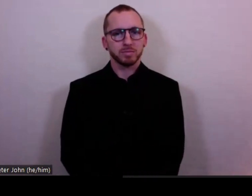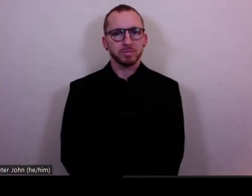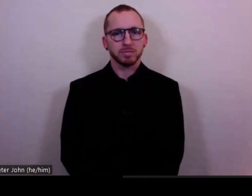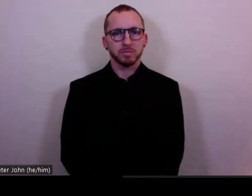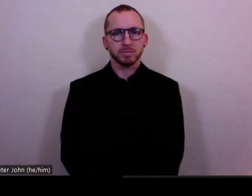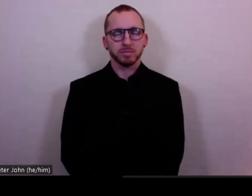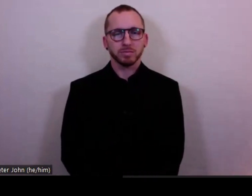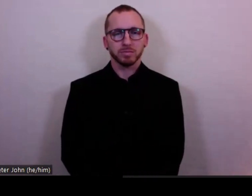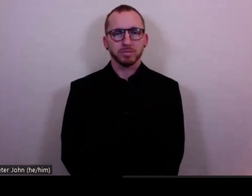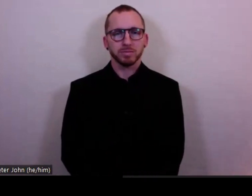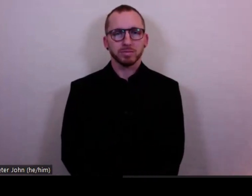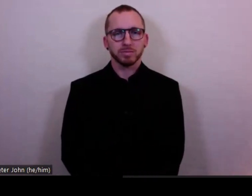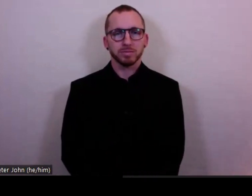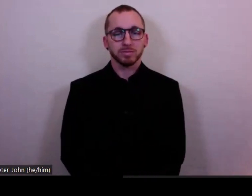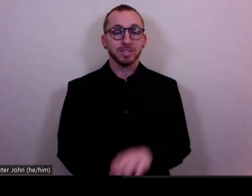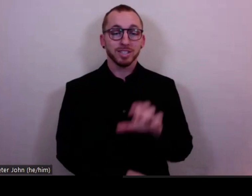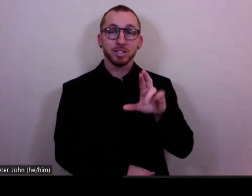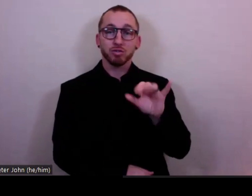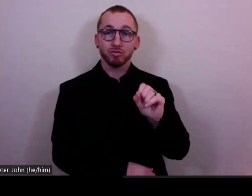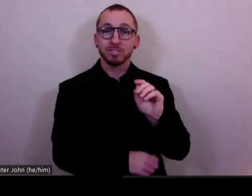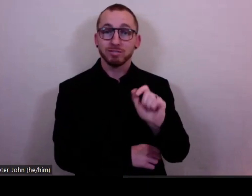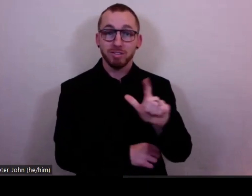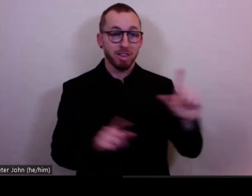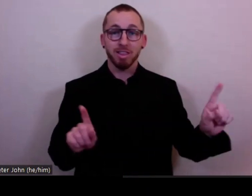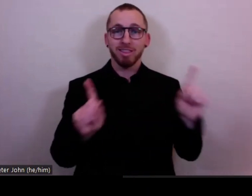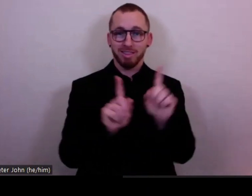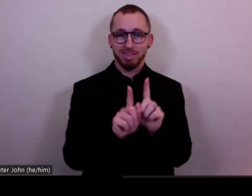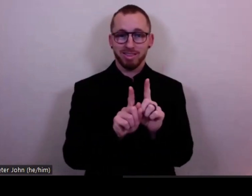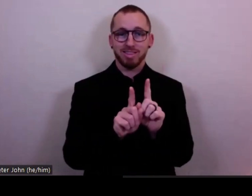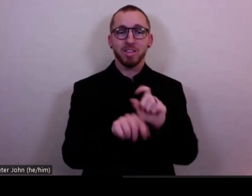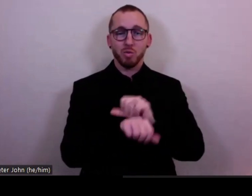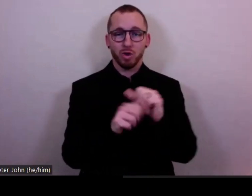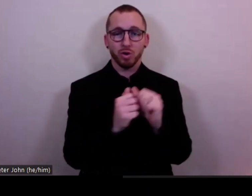Alongside her, John Kavarstrom is also a newer